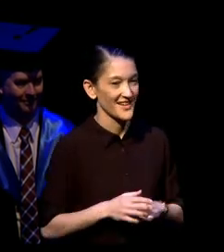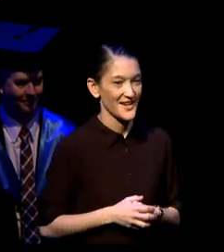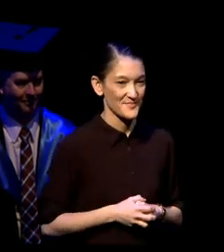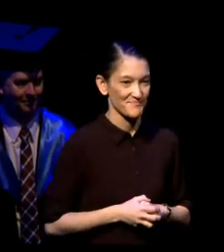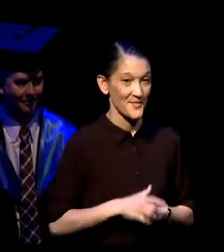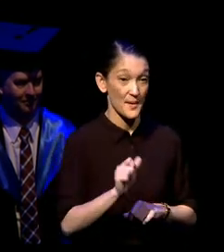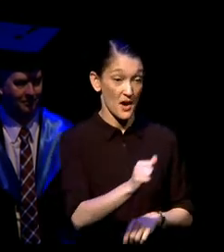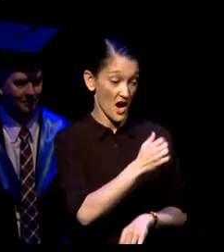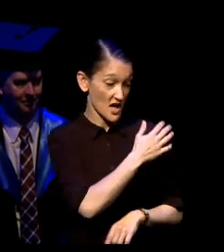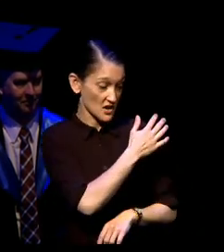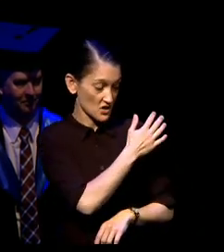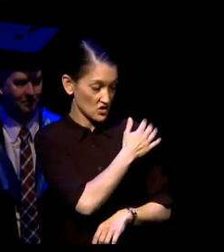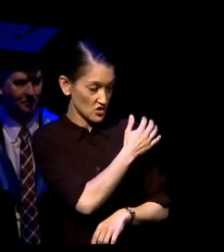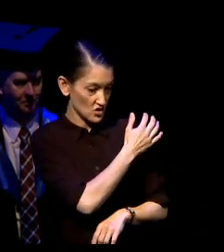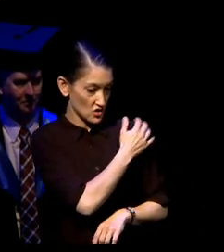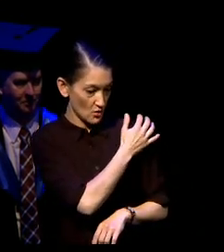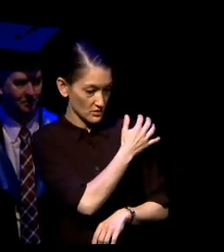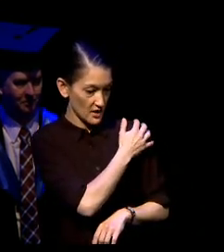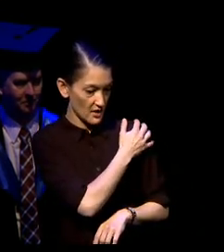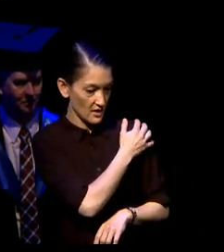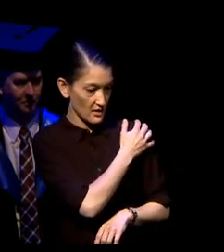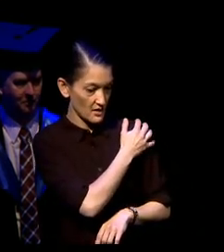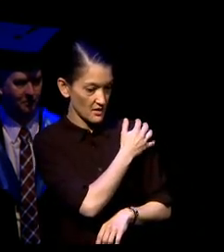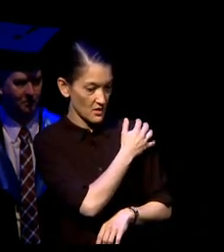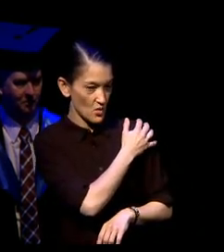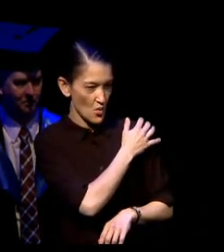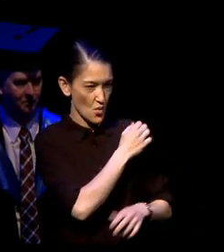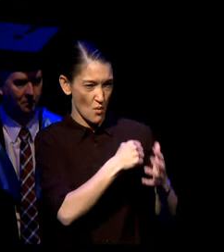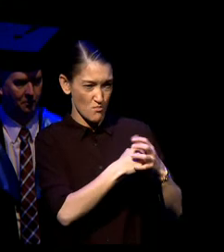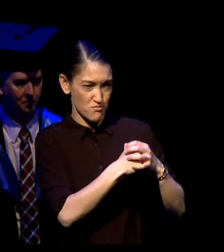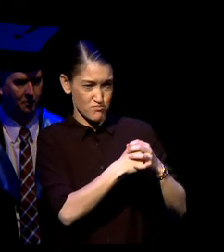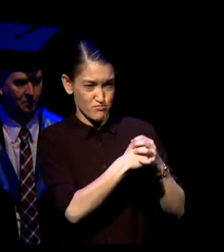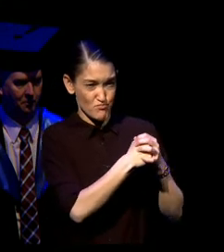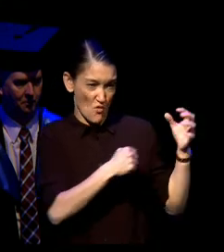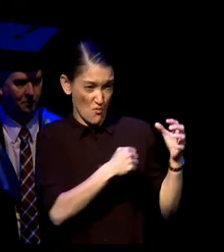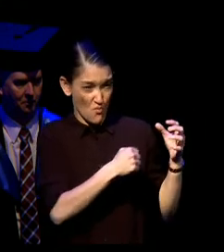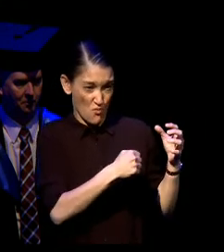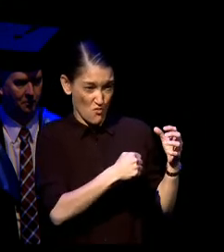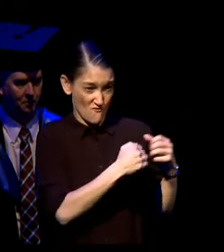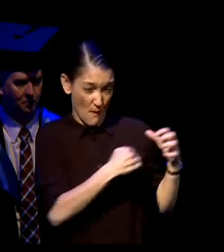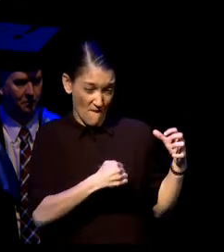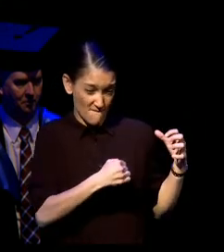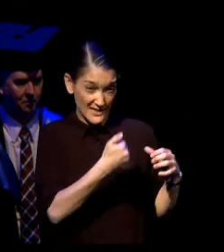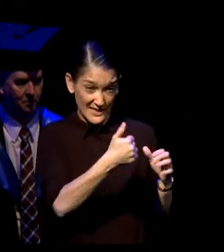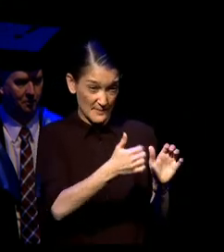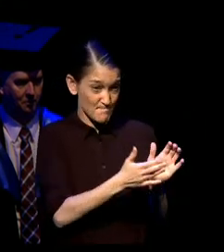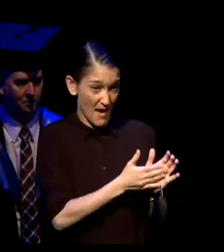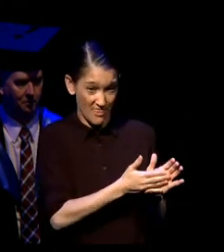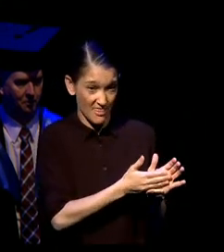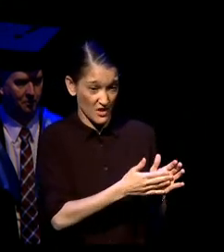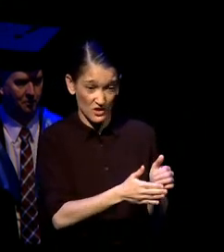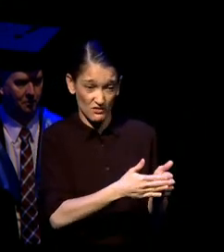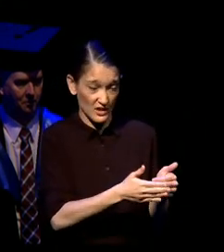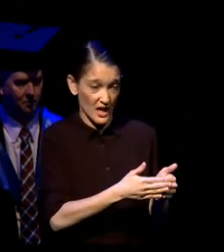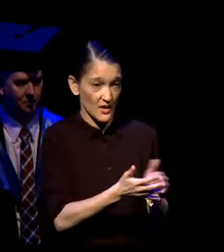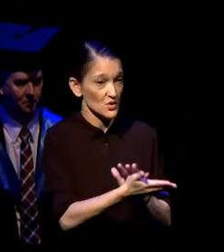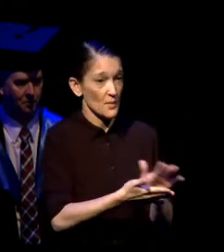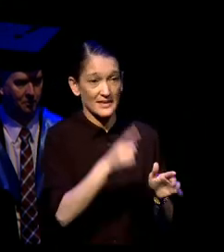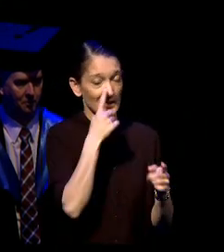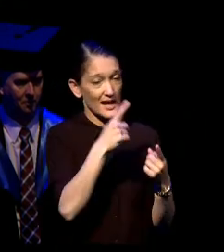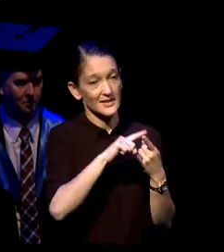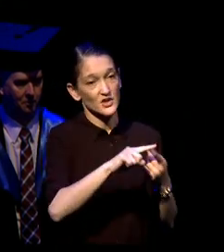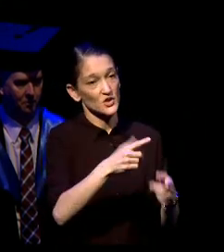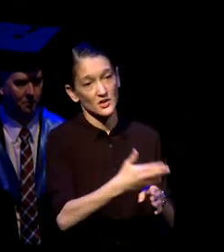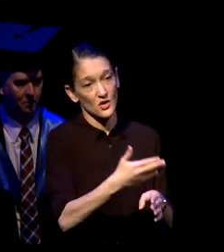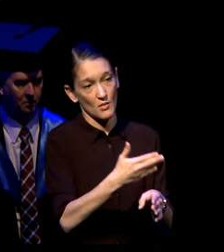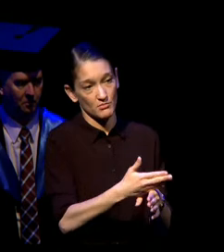My shoulder was actually ripped off my arm, and it took me 6 months to recover. So I couldn't actually do the career that I'd set